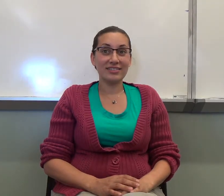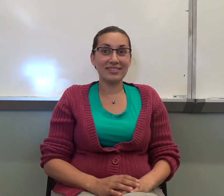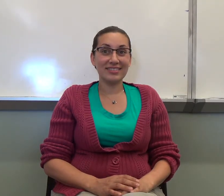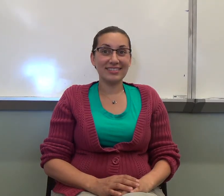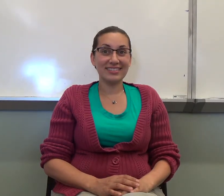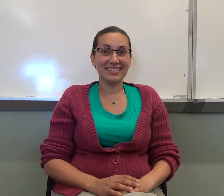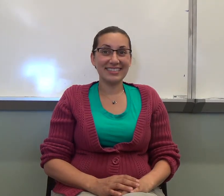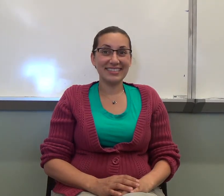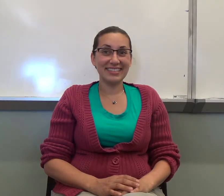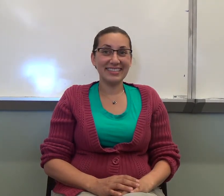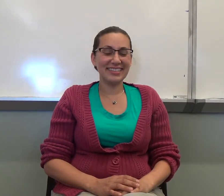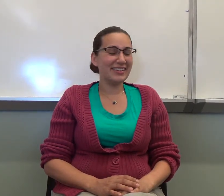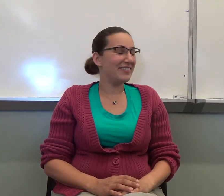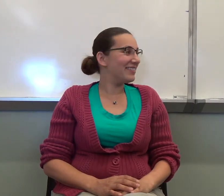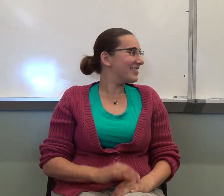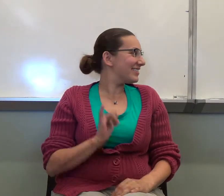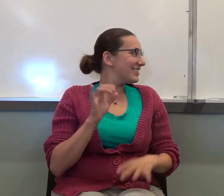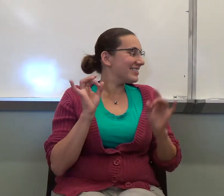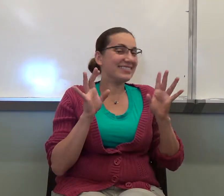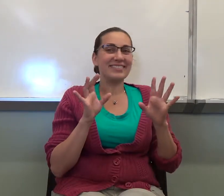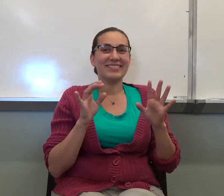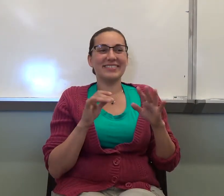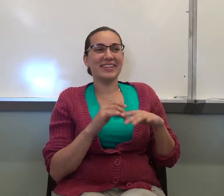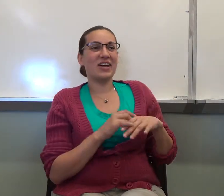Well, like terms are defined in this way.